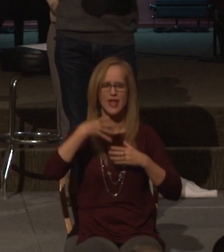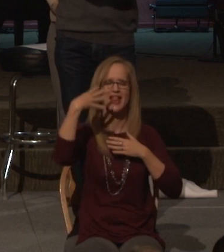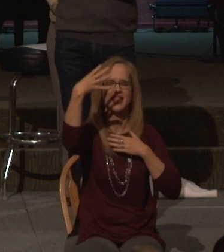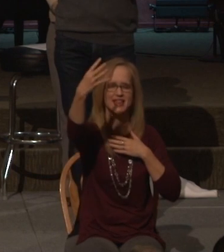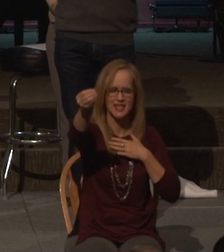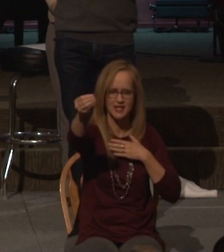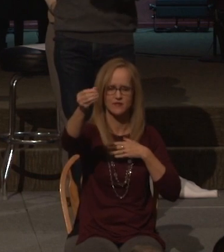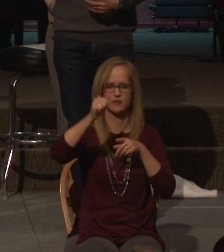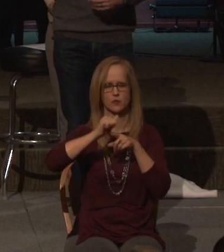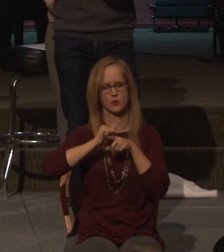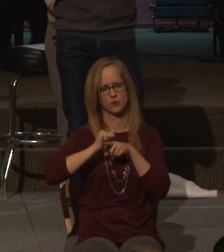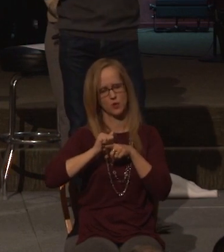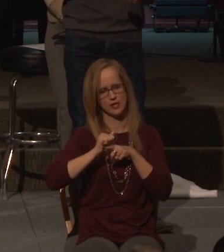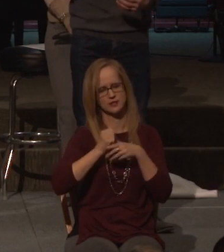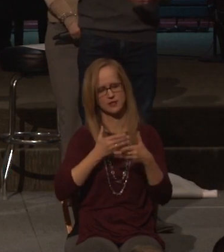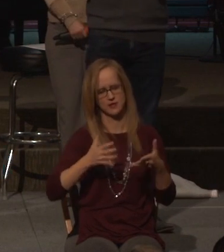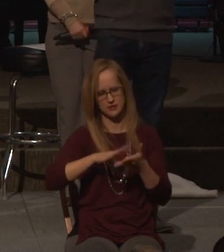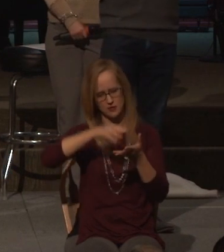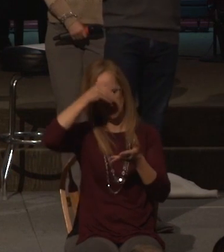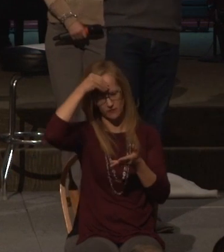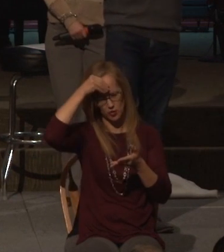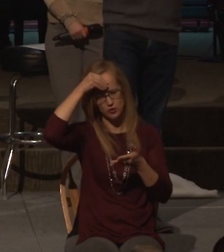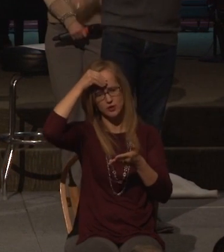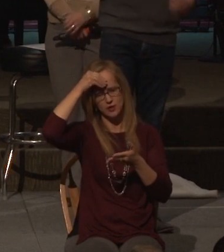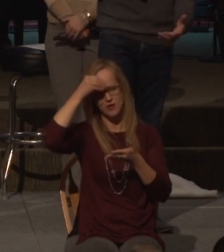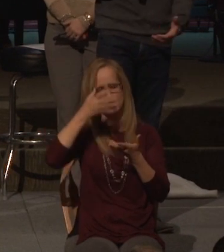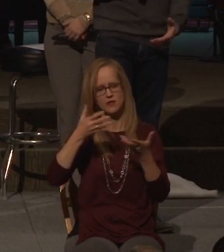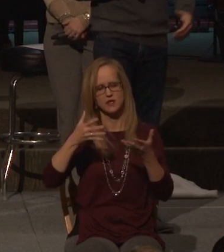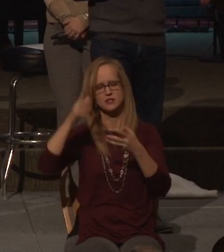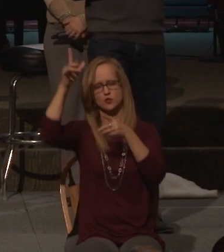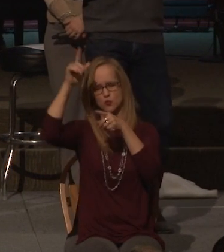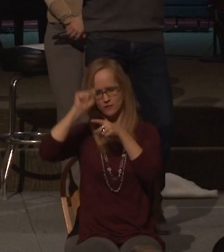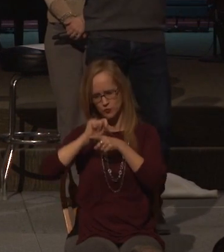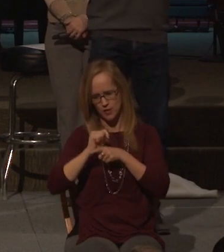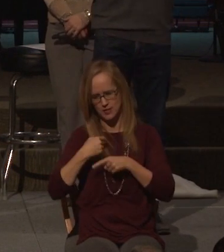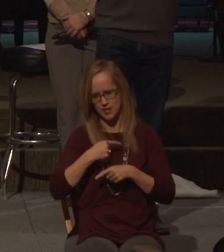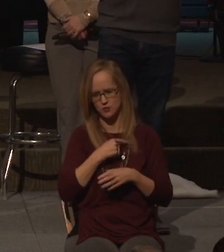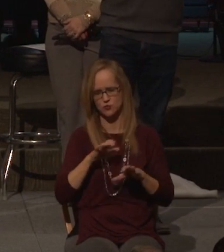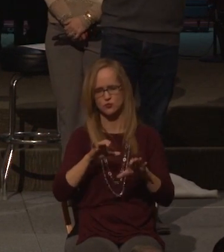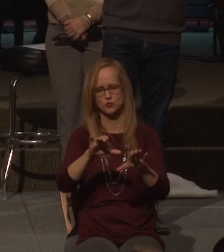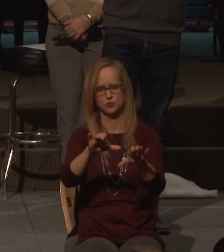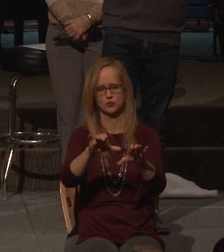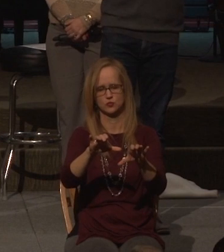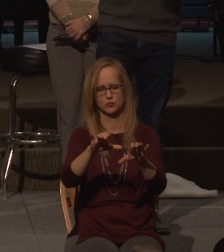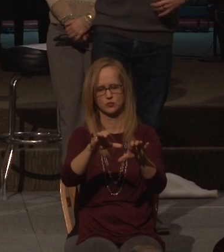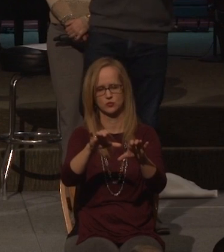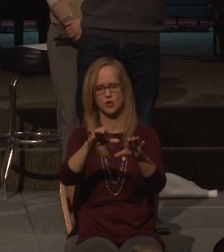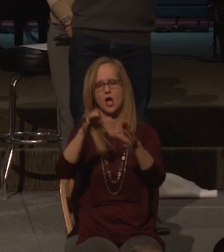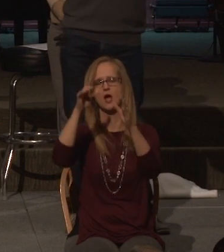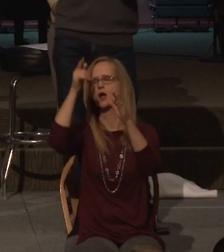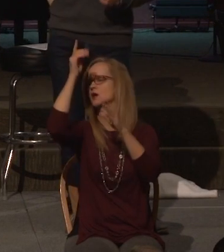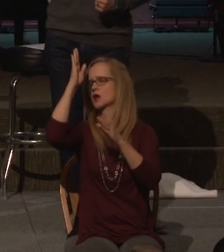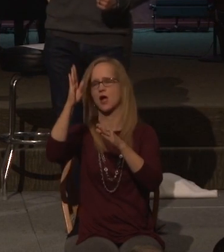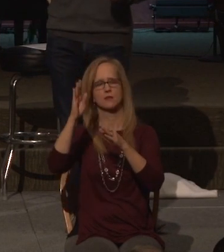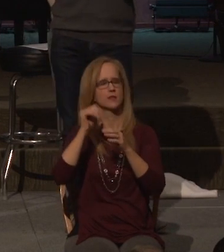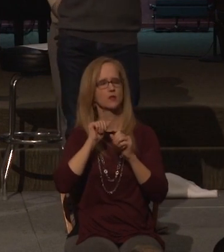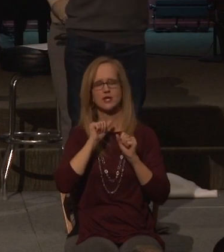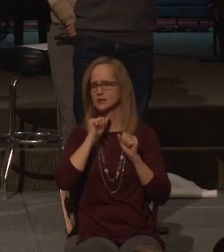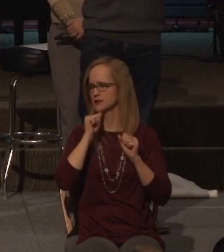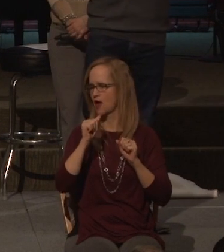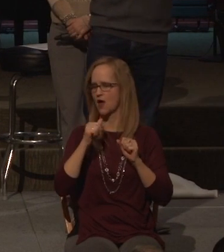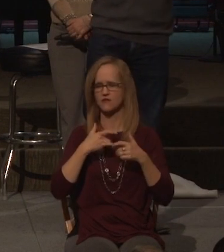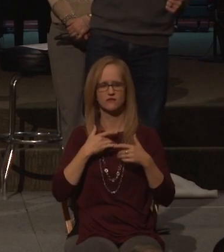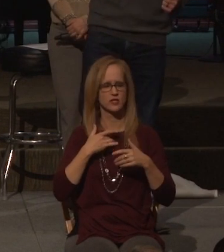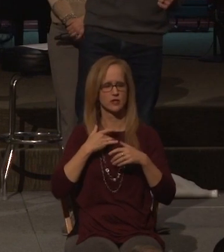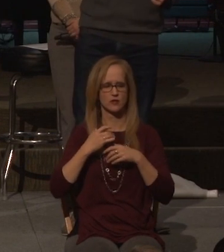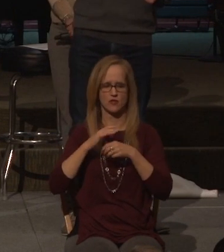into practice those things we have learned, that which you have trained us to do, God. God, may we not feel the pressures of having to